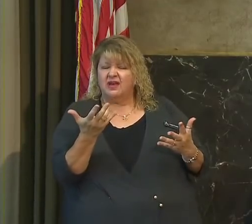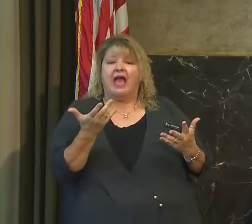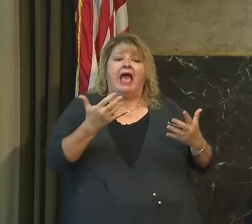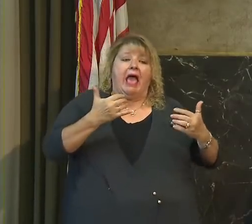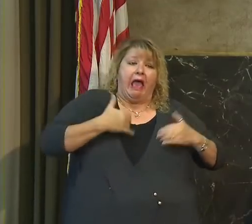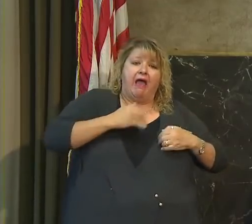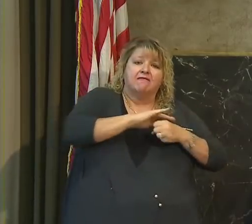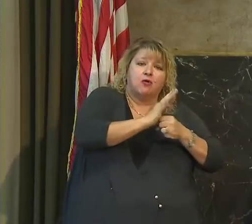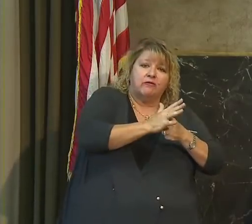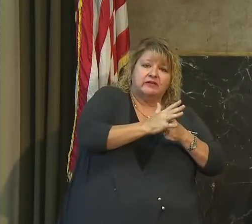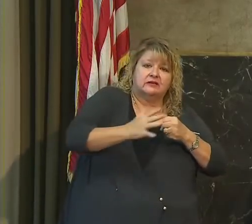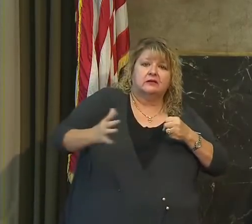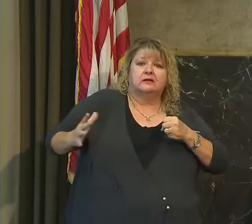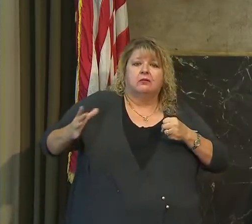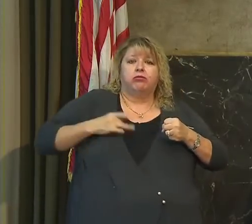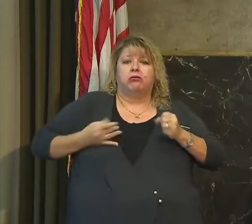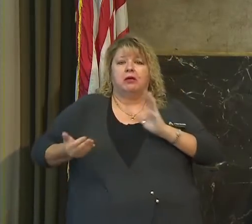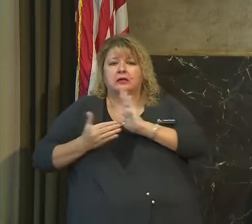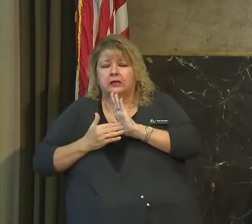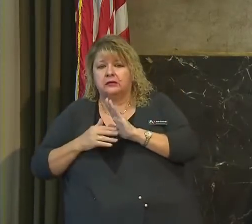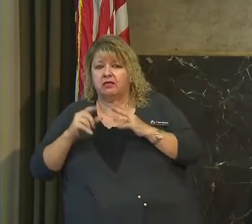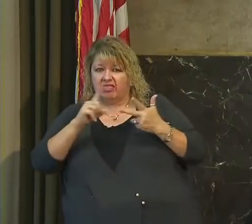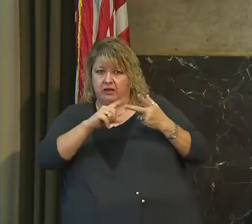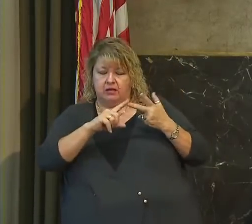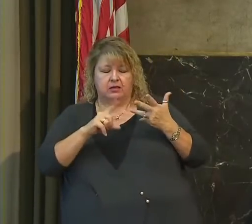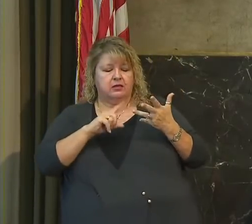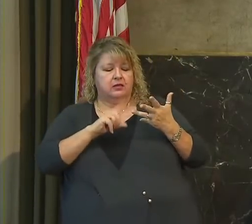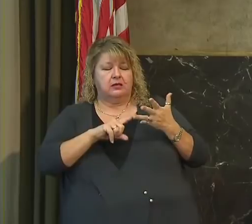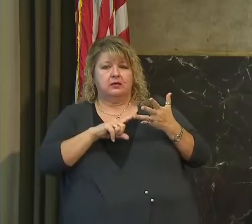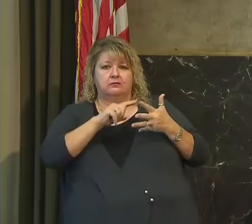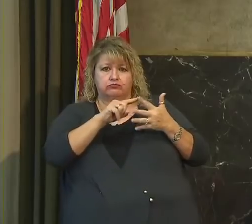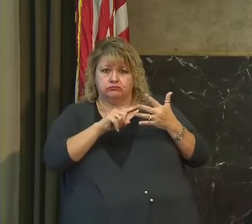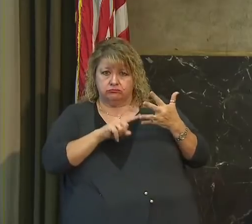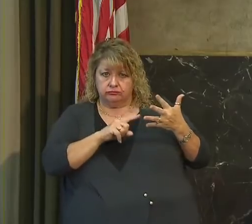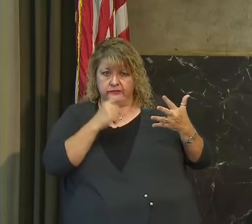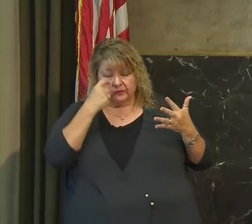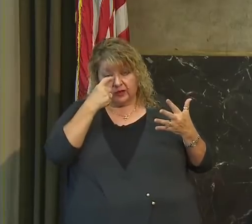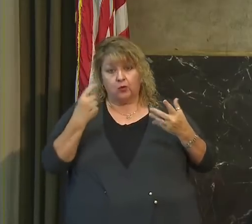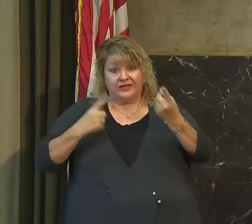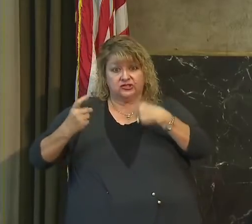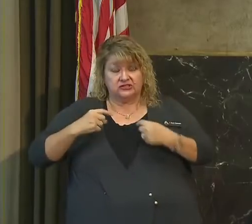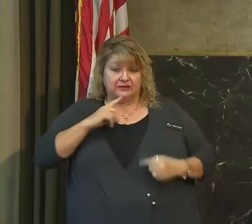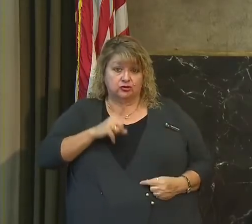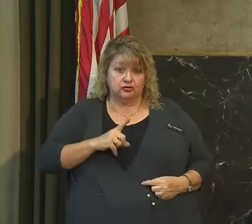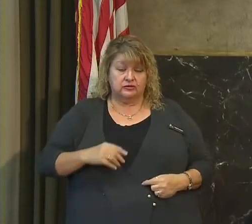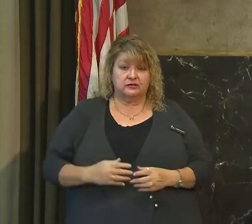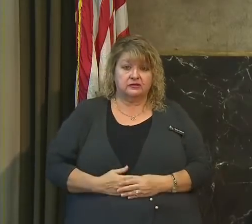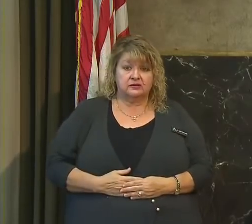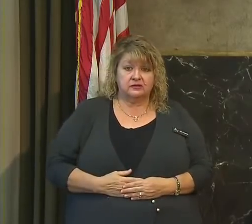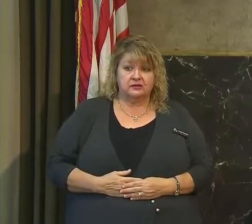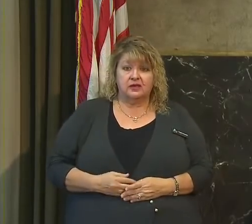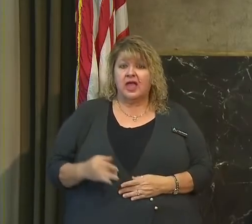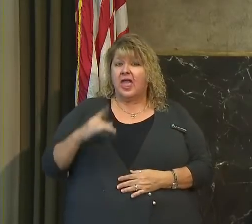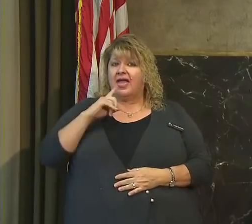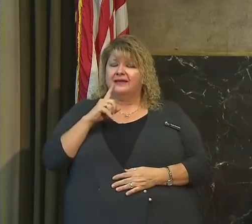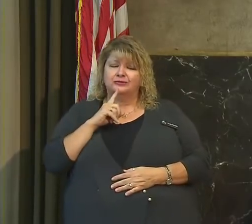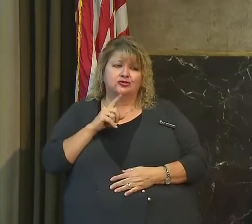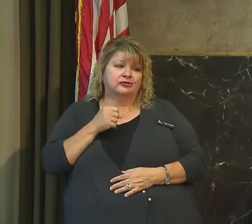topic. There are probably not many people in the state who spend more time than I do every day or every